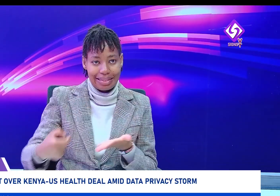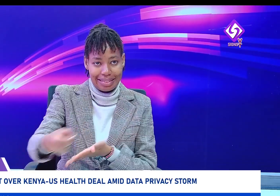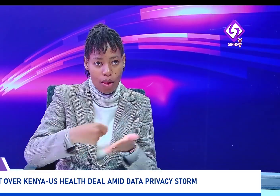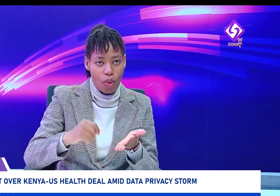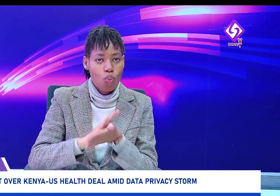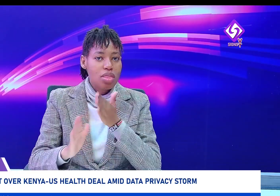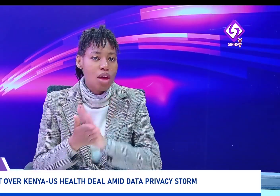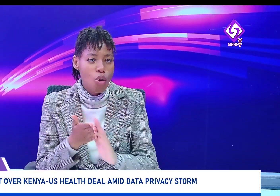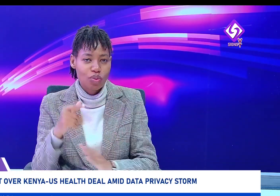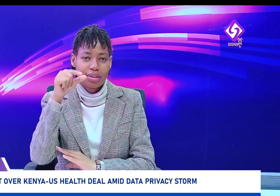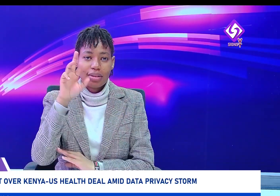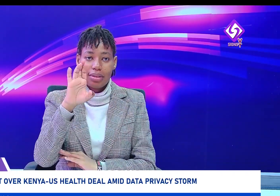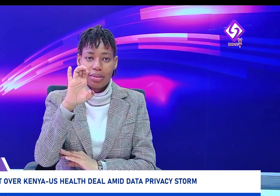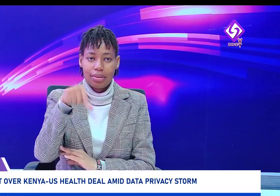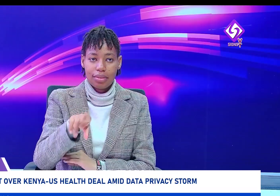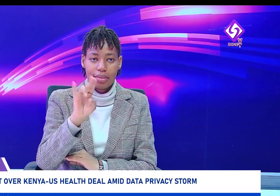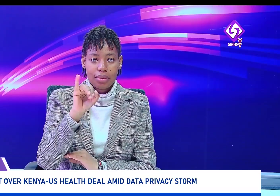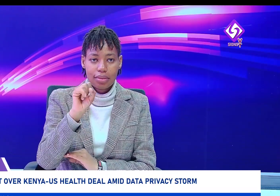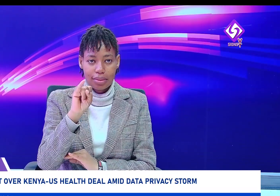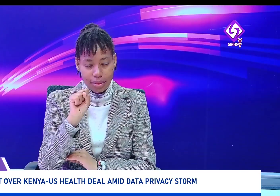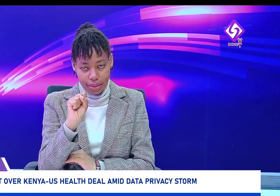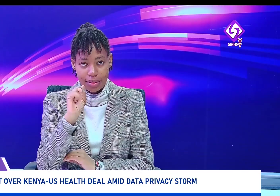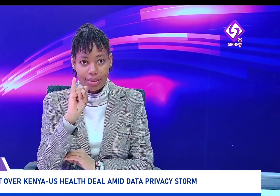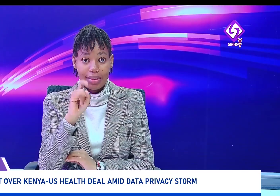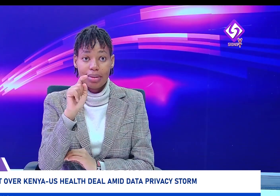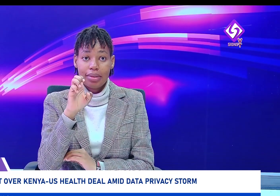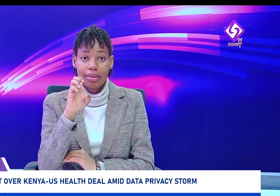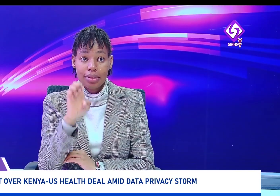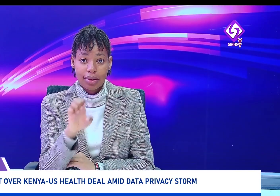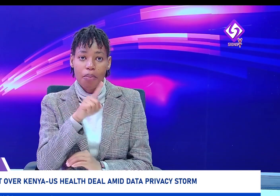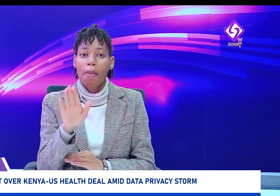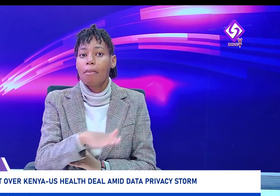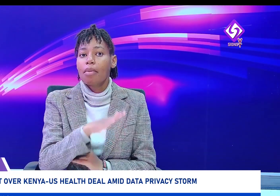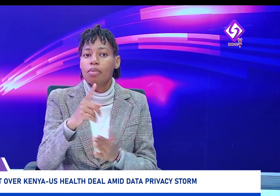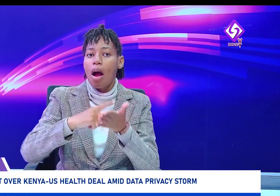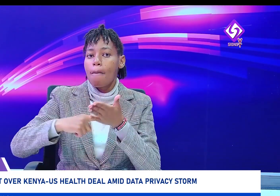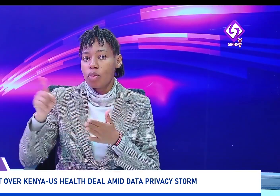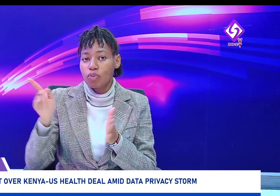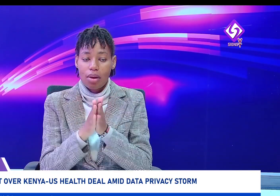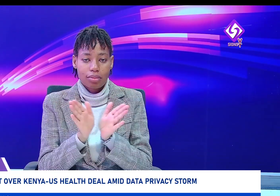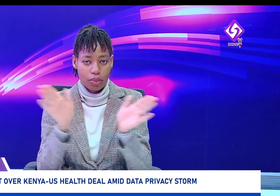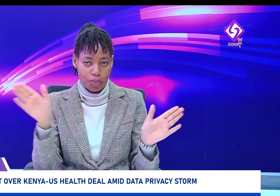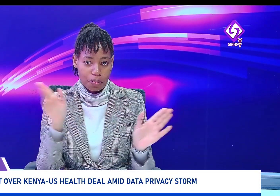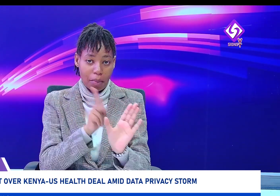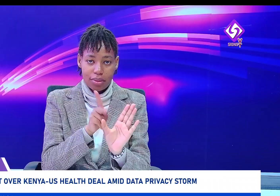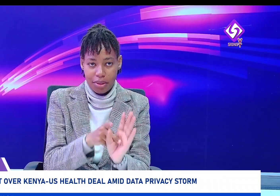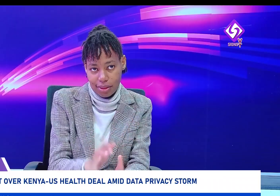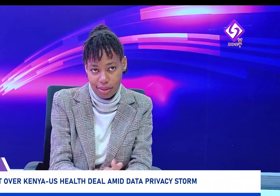it was signed without the requisite parliamentary approval and public participation.